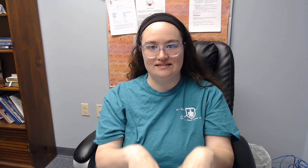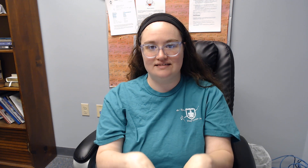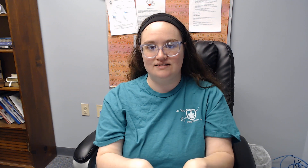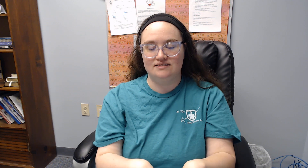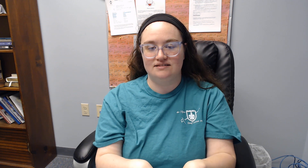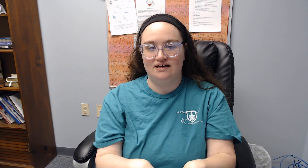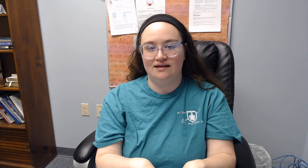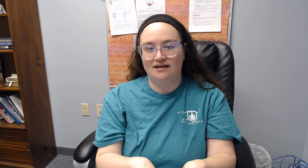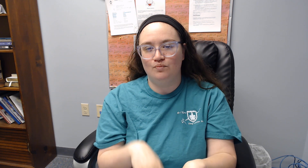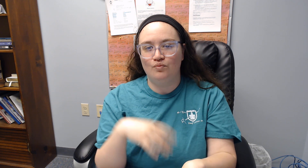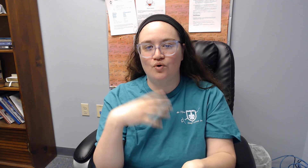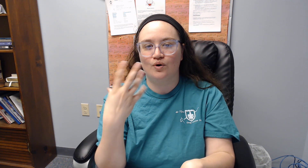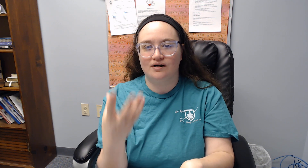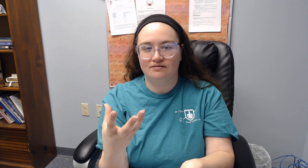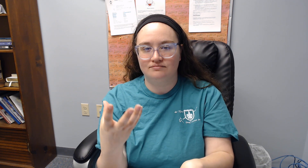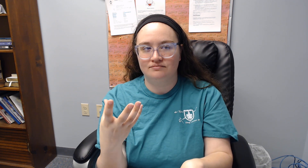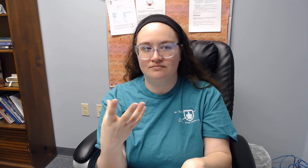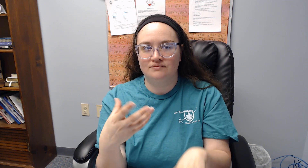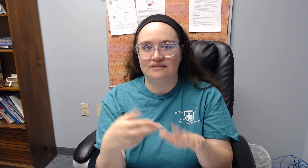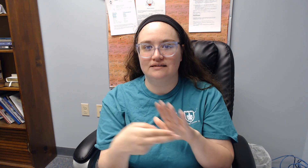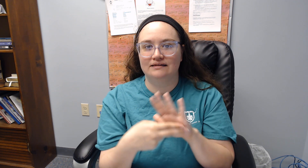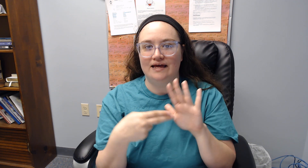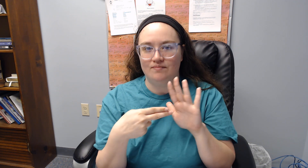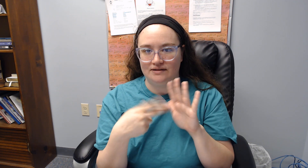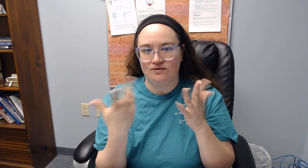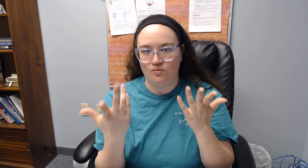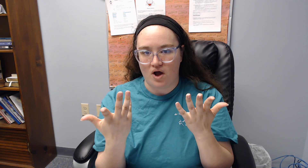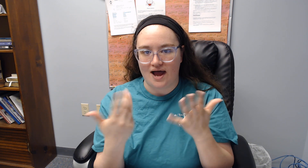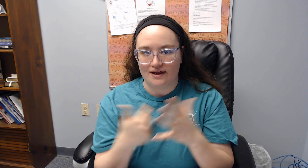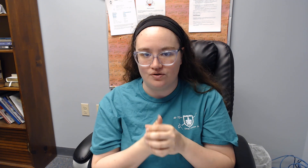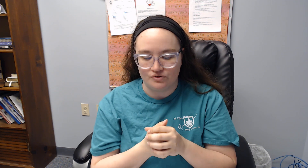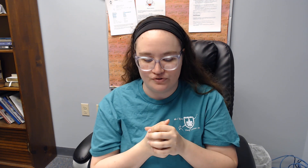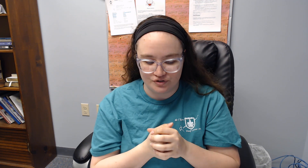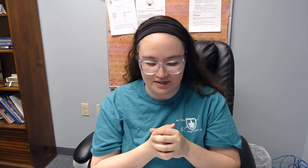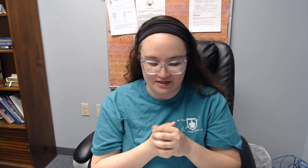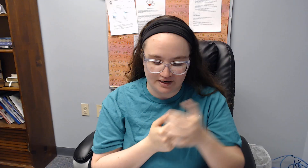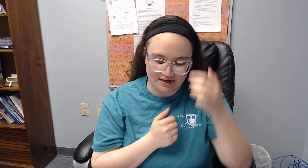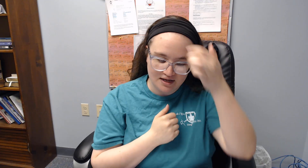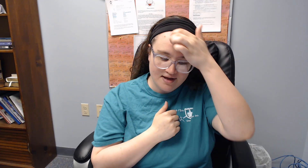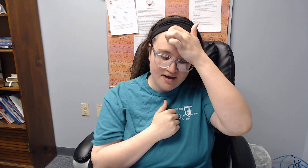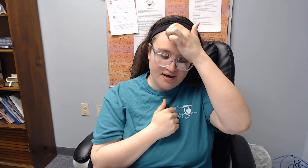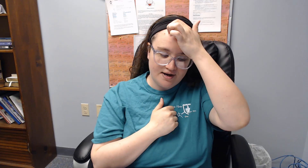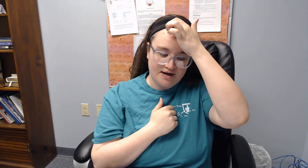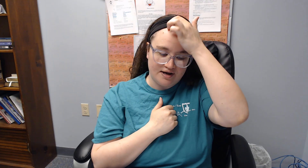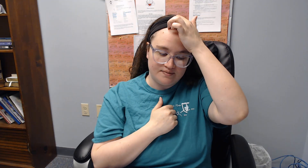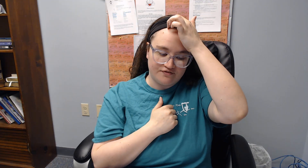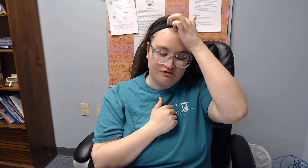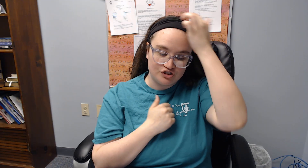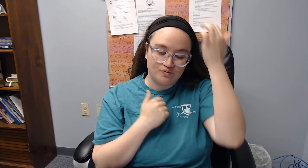is more labeling why you lose your hearing. The first one is a